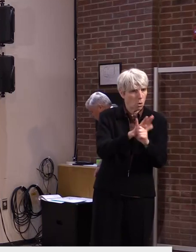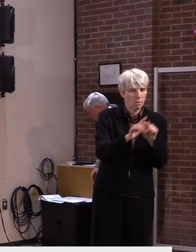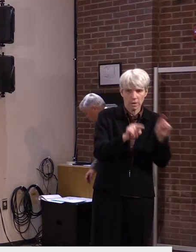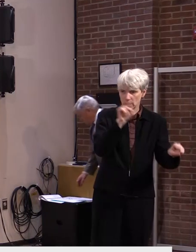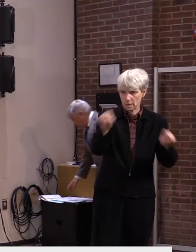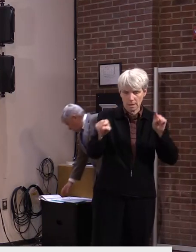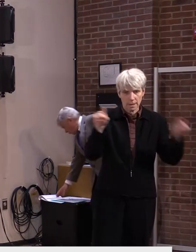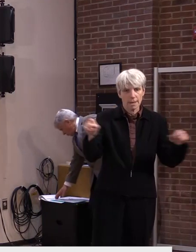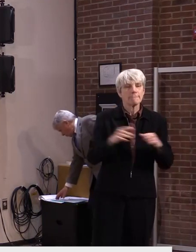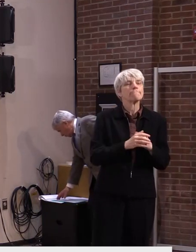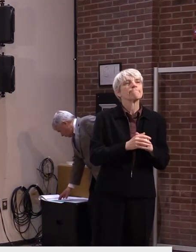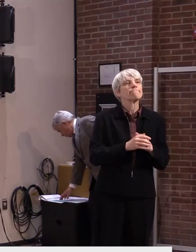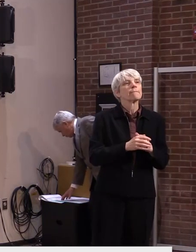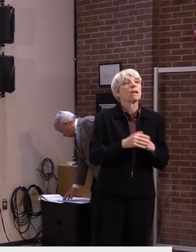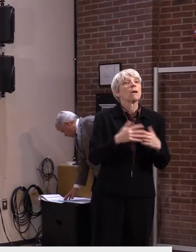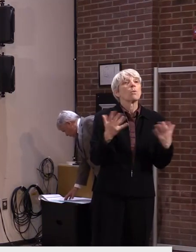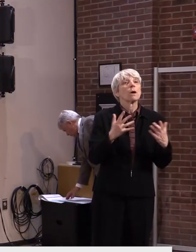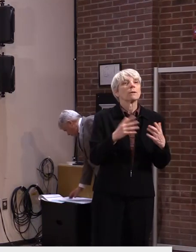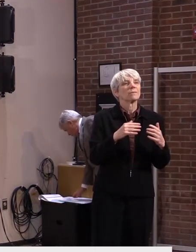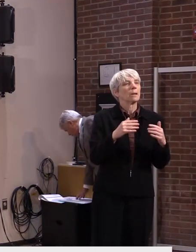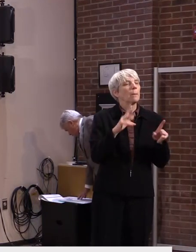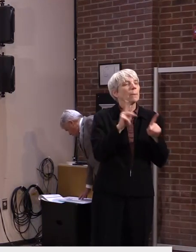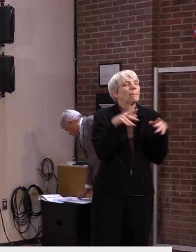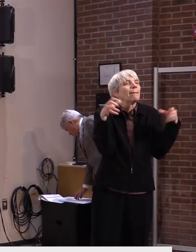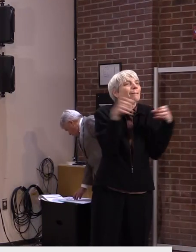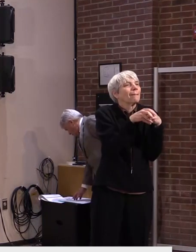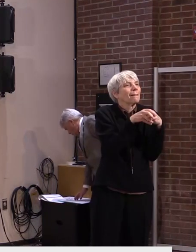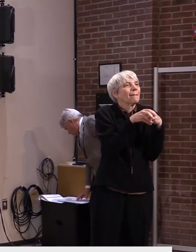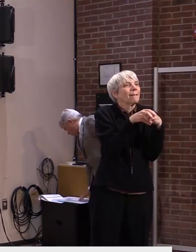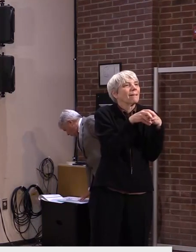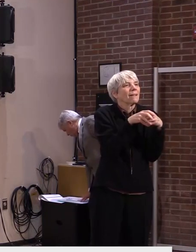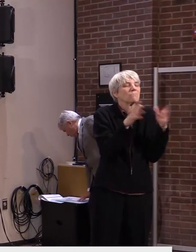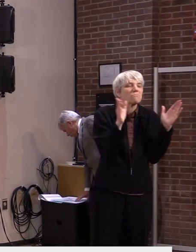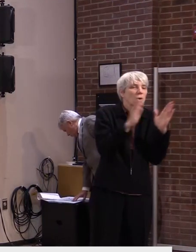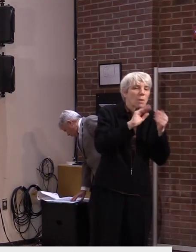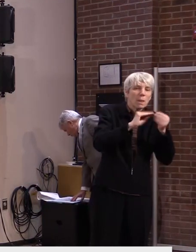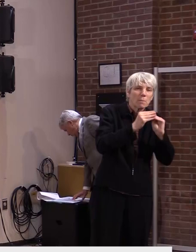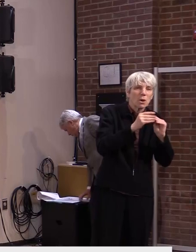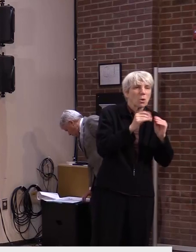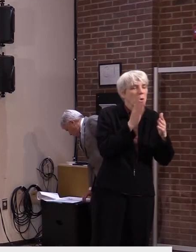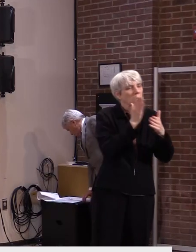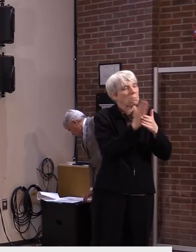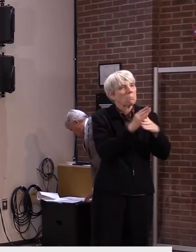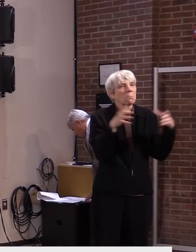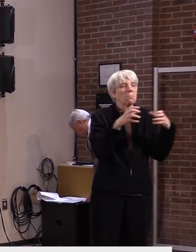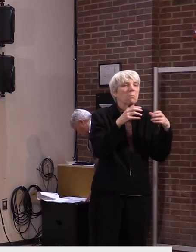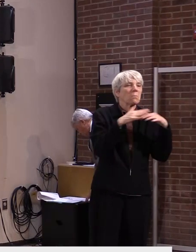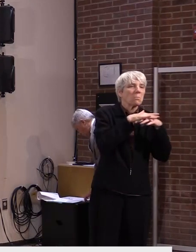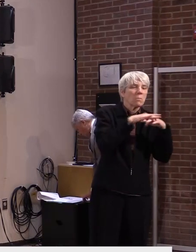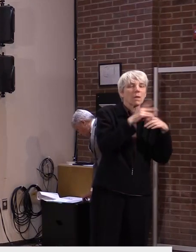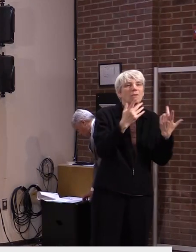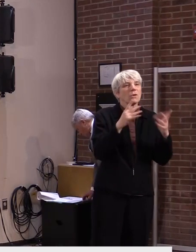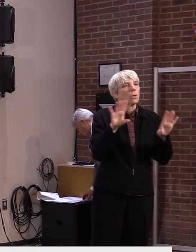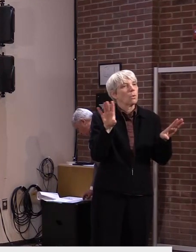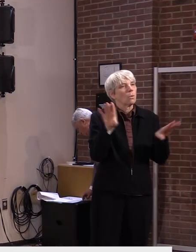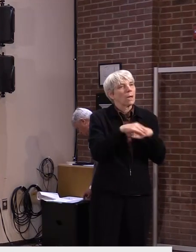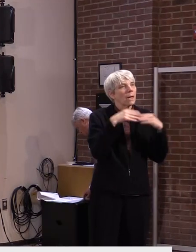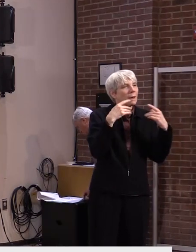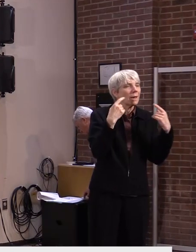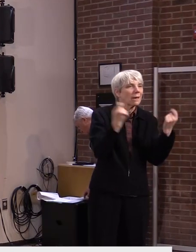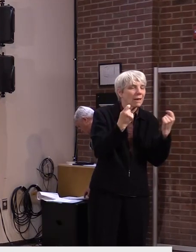focused on gatherings. Small, mid-size gatherings, whether it be wedding receptions